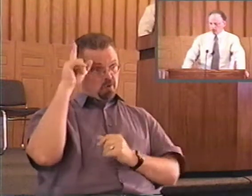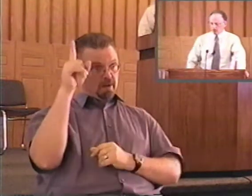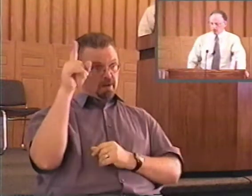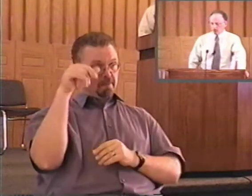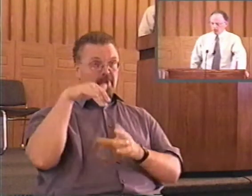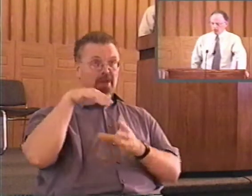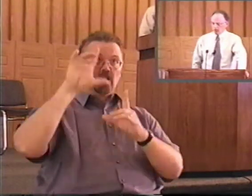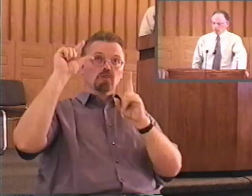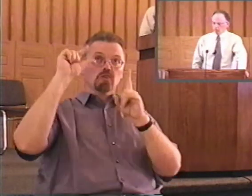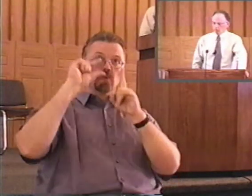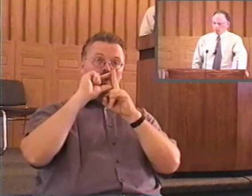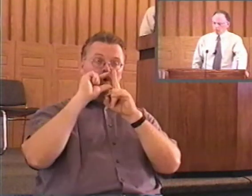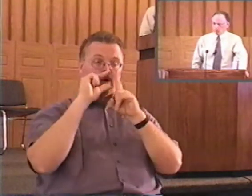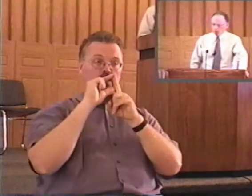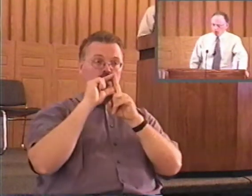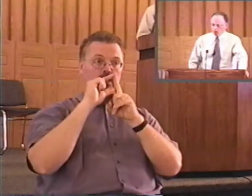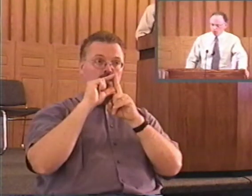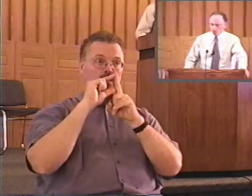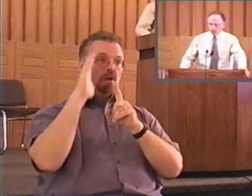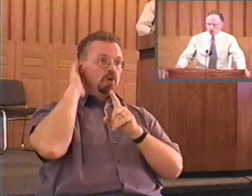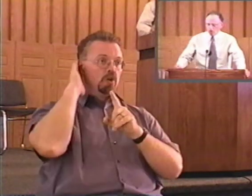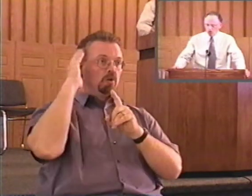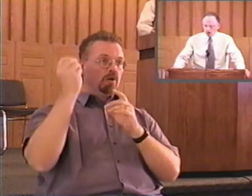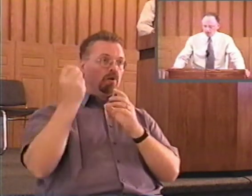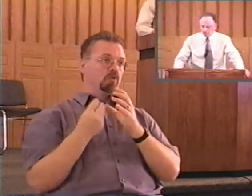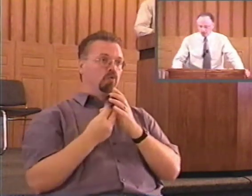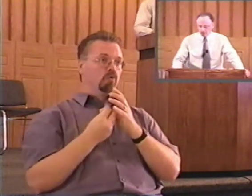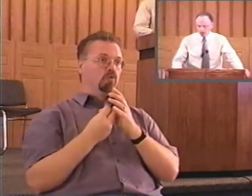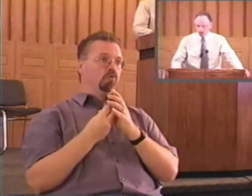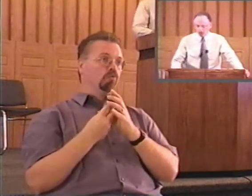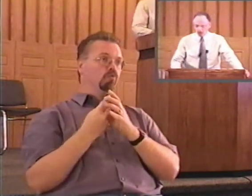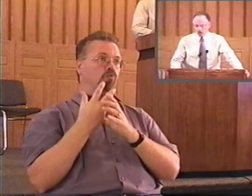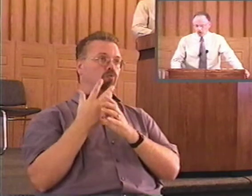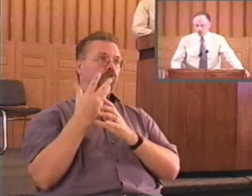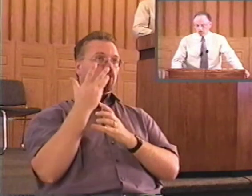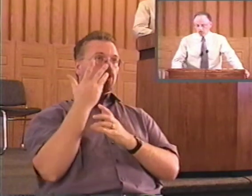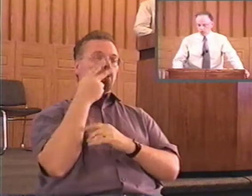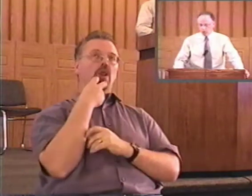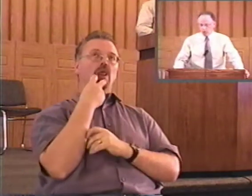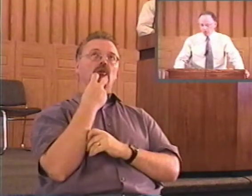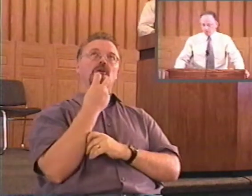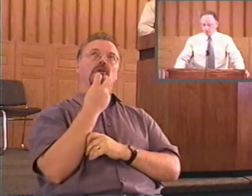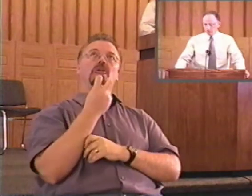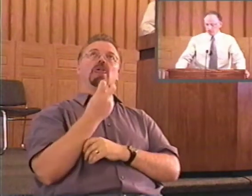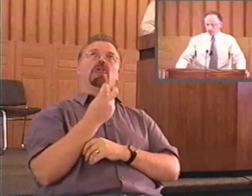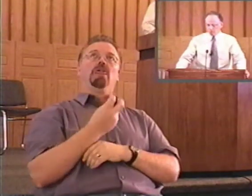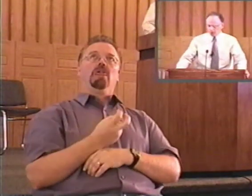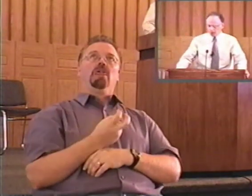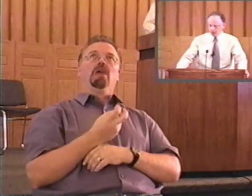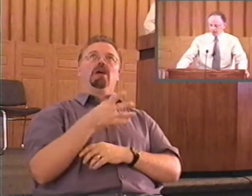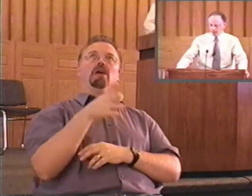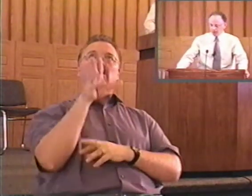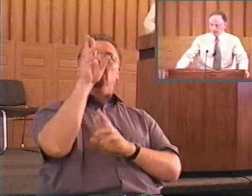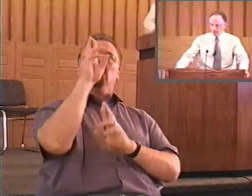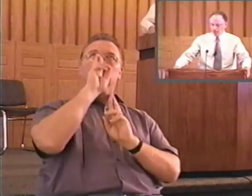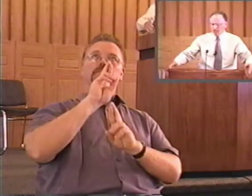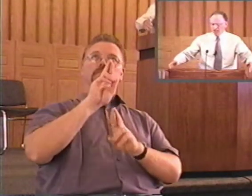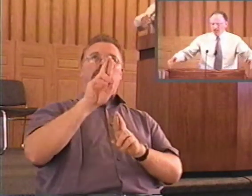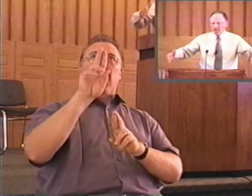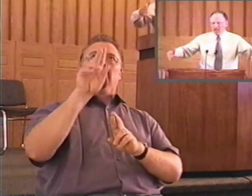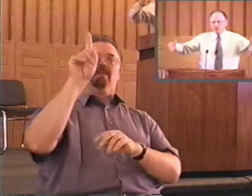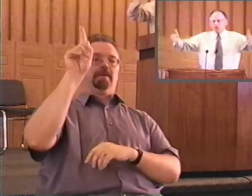His Word, you will grow in awe of Him. You will grow in respect of